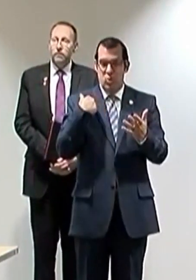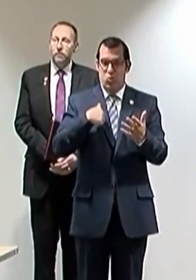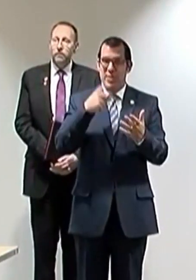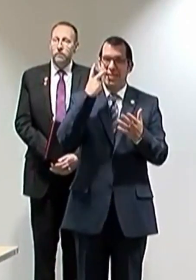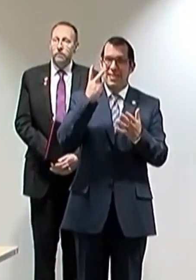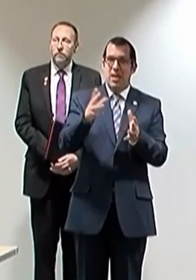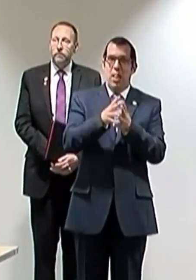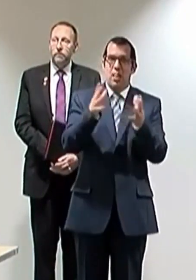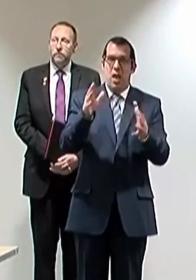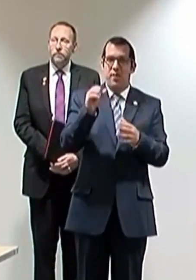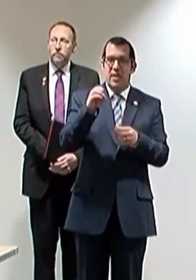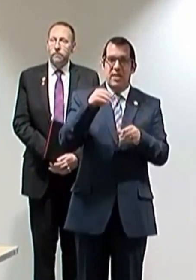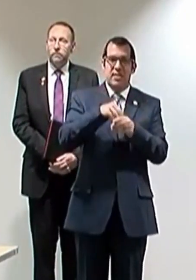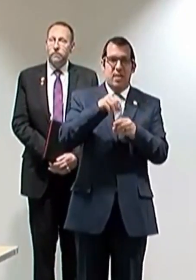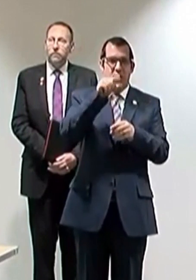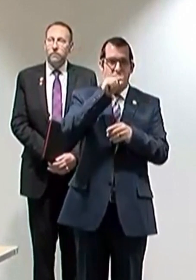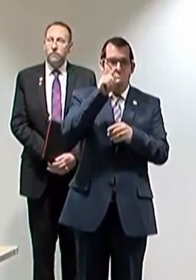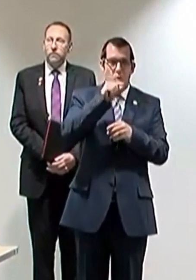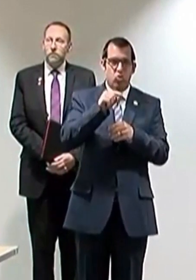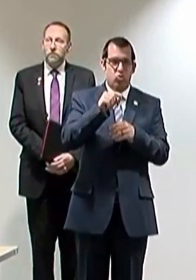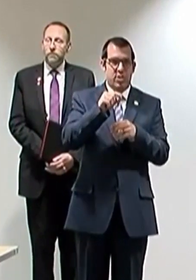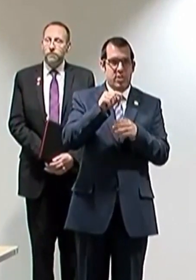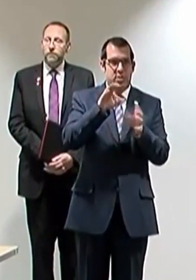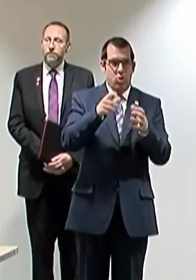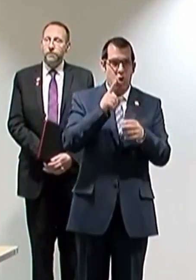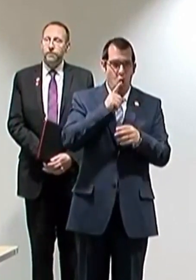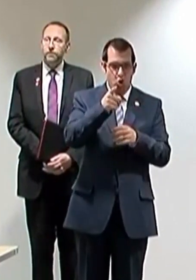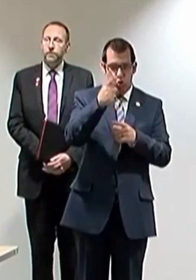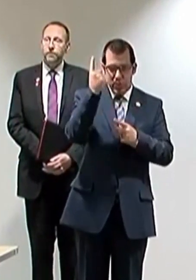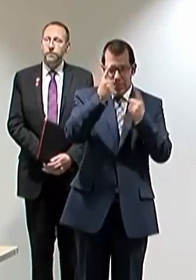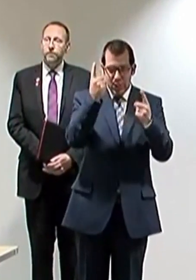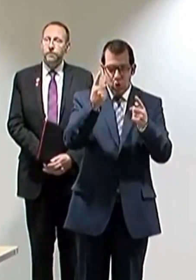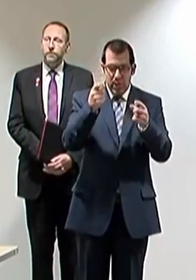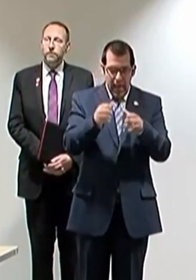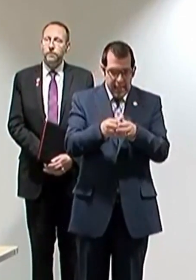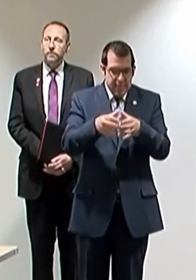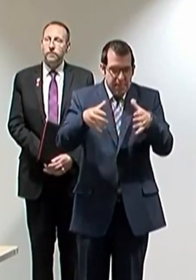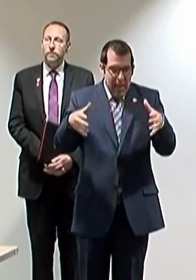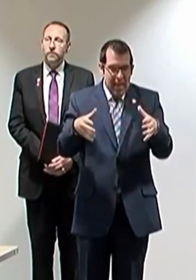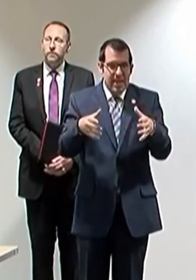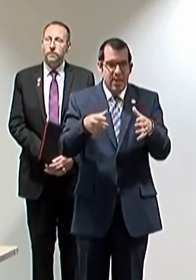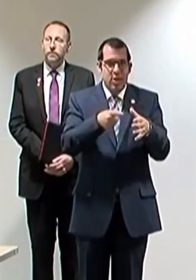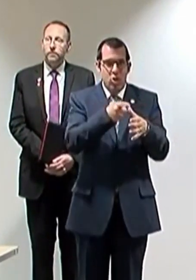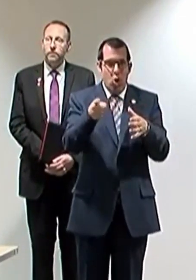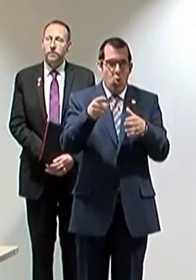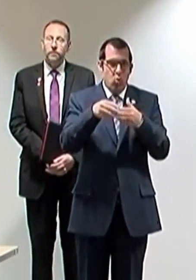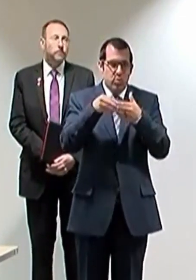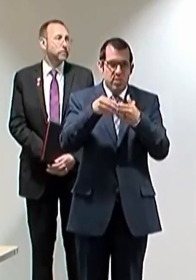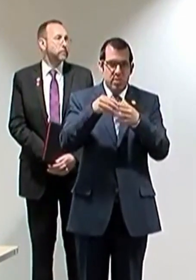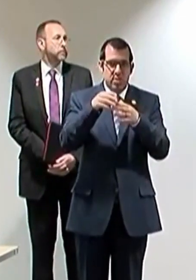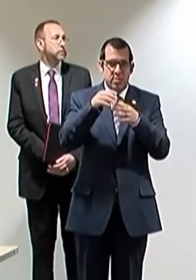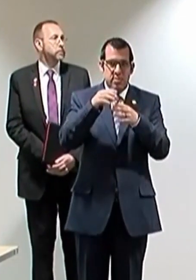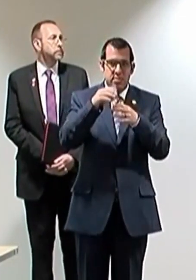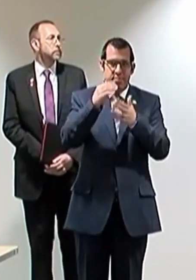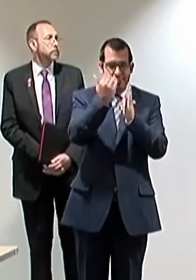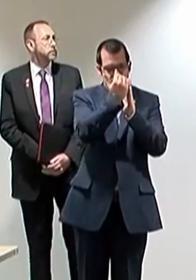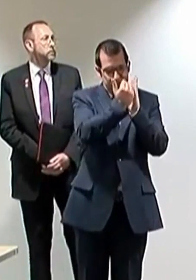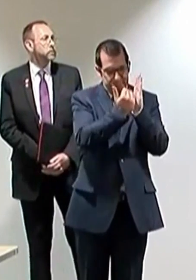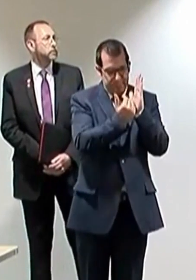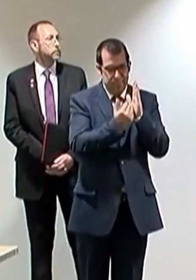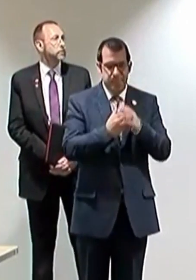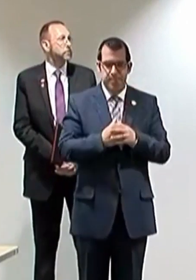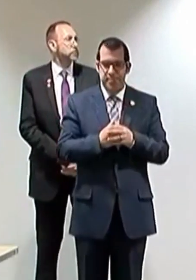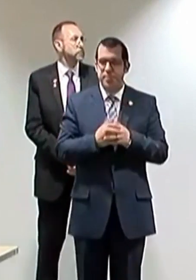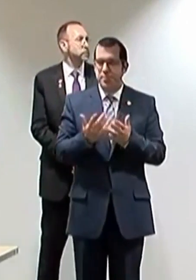in the poultry industry, for example, are you considering expanding those guidelines? Well, it's important to